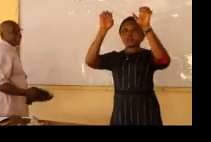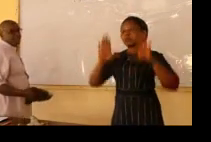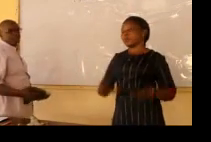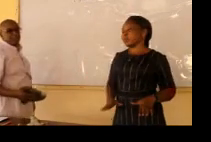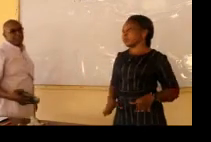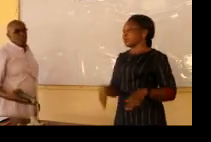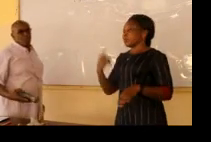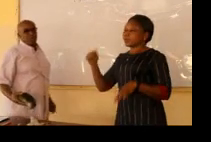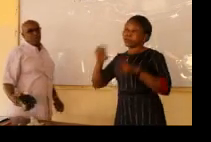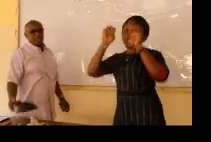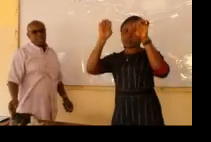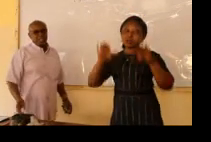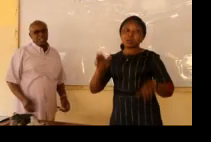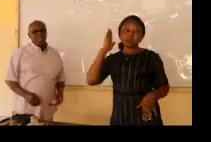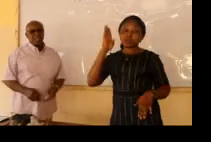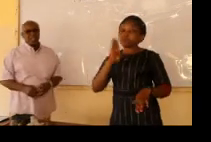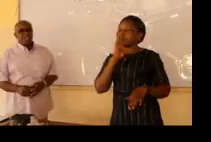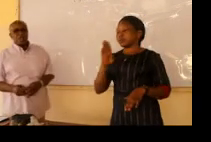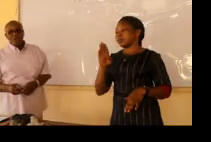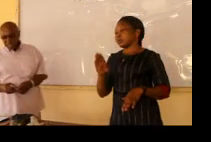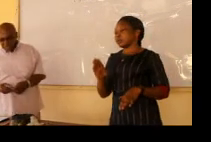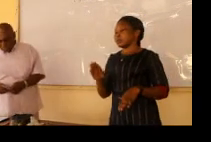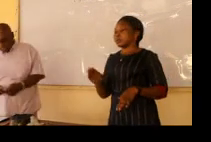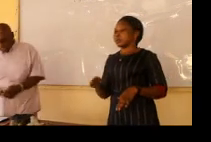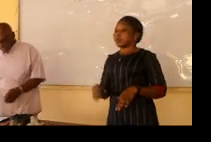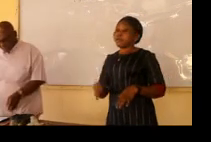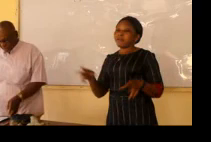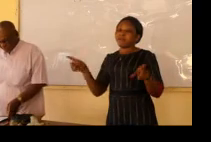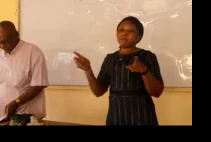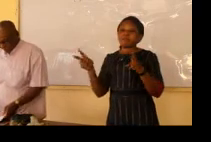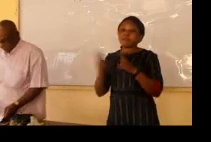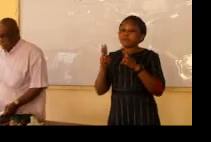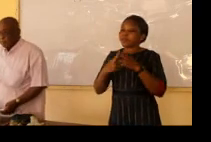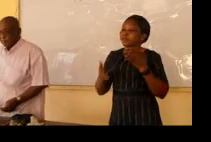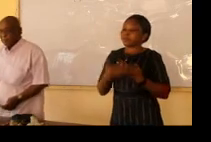The exam will be a walkover.